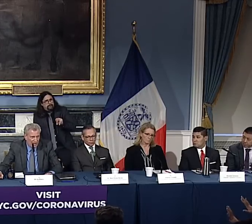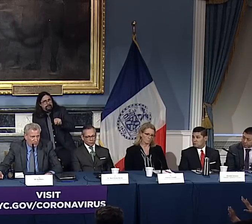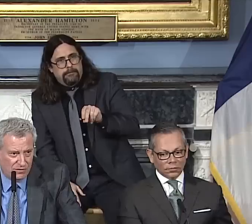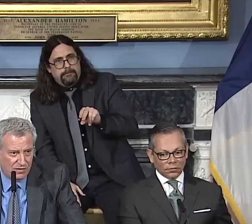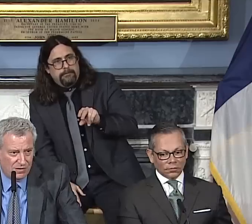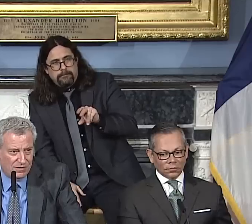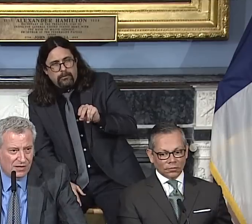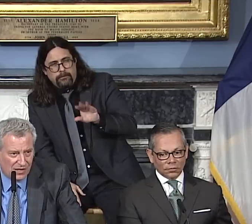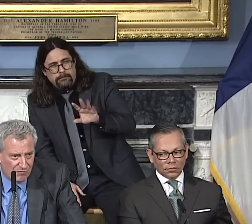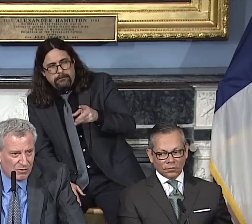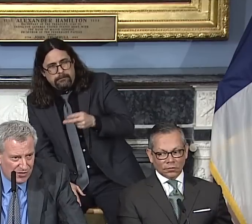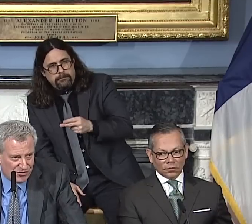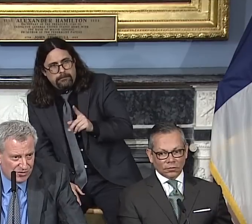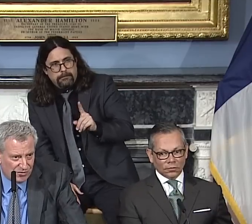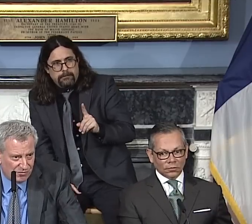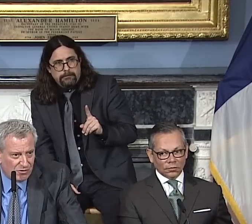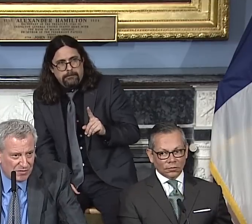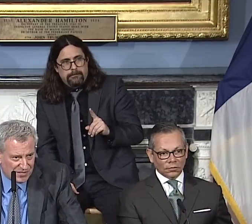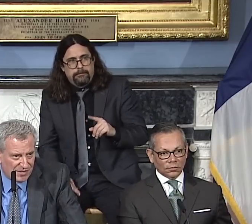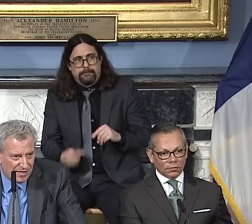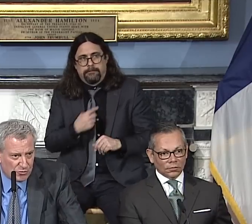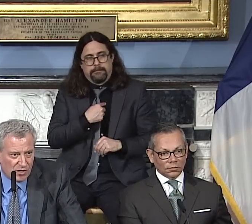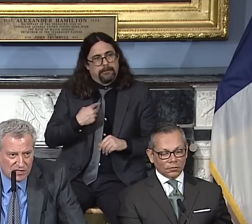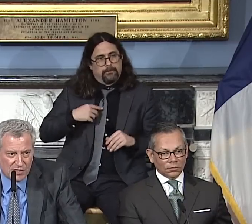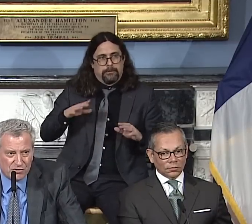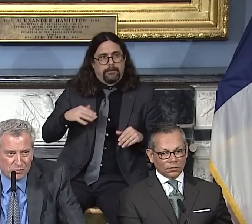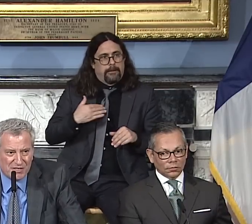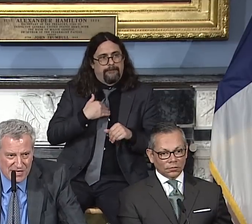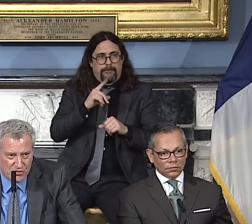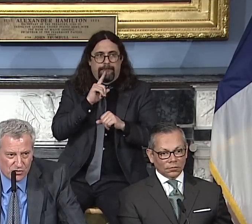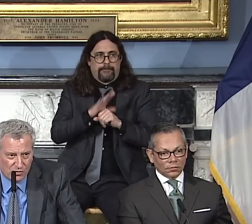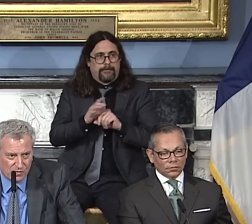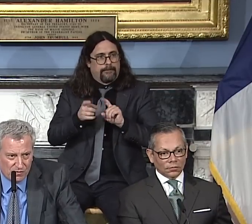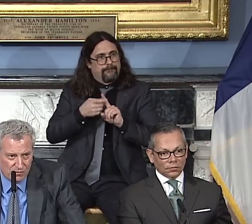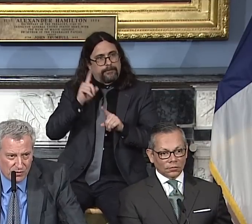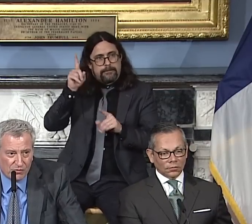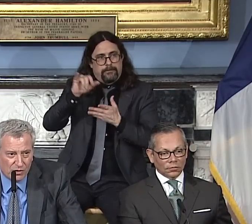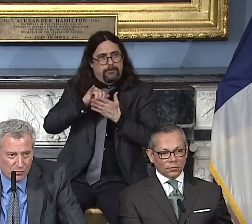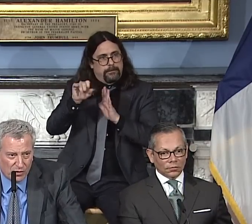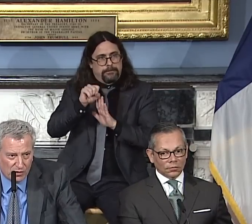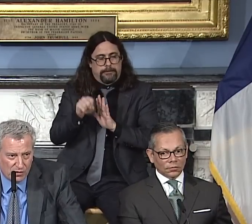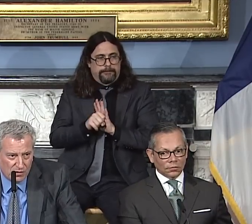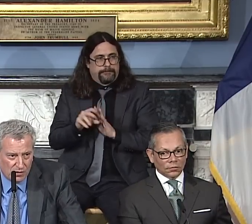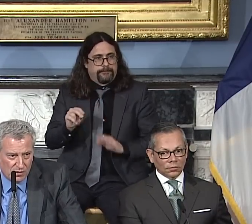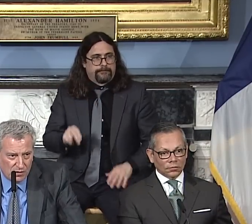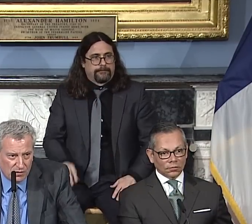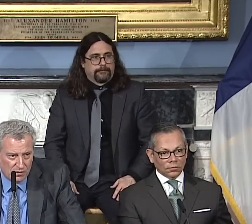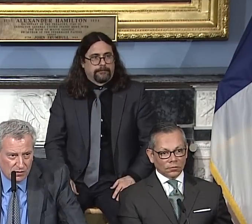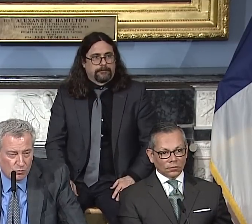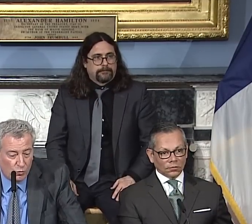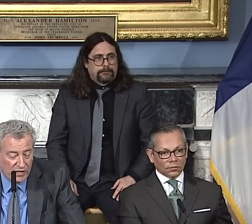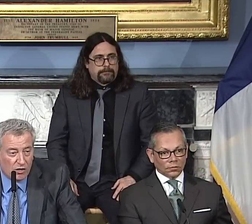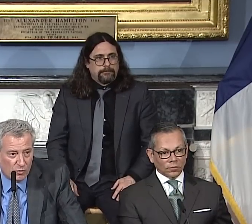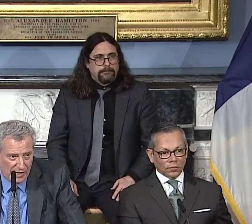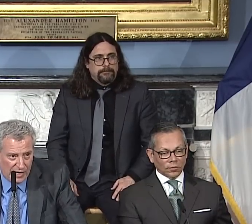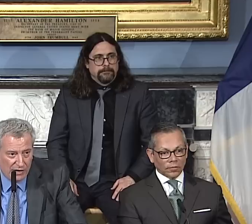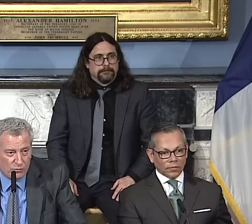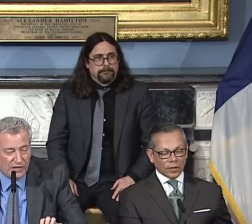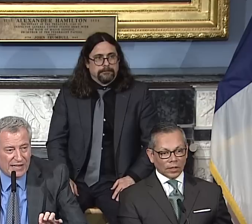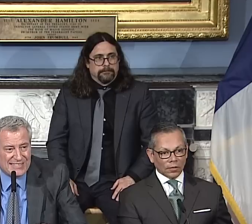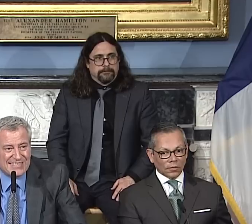don't have the confirmation from the state. That's why I said to you, potential. Very, very important. We